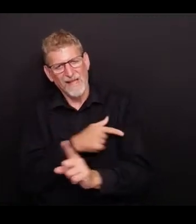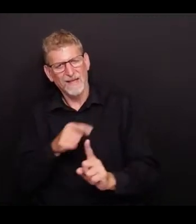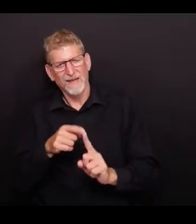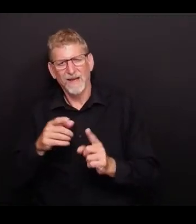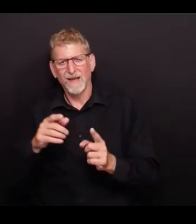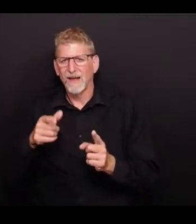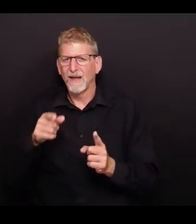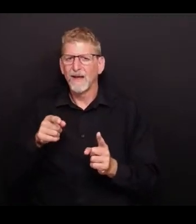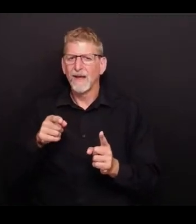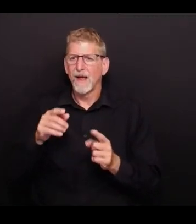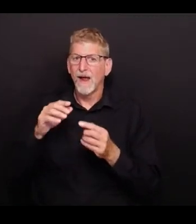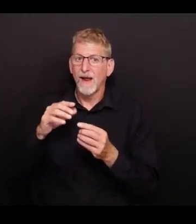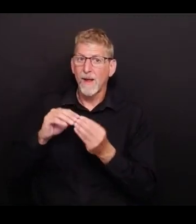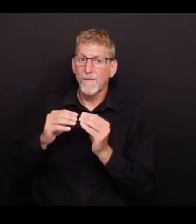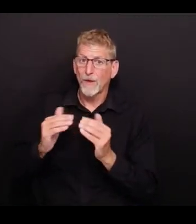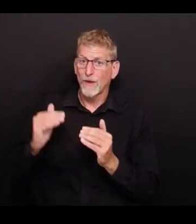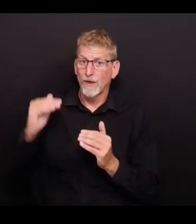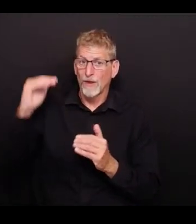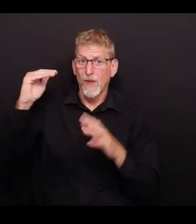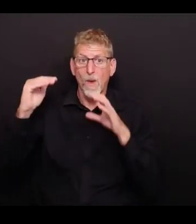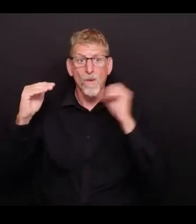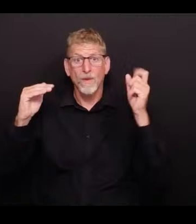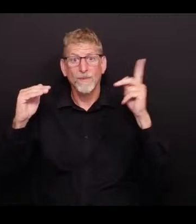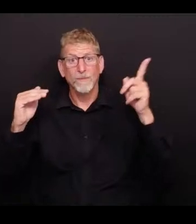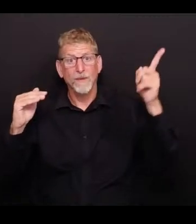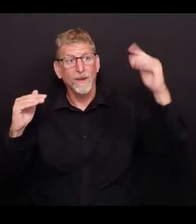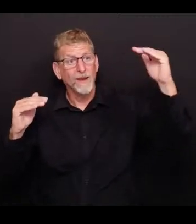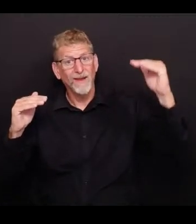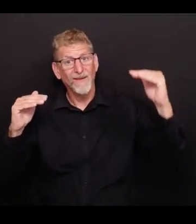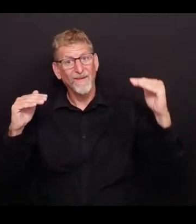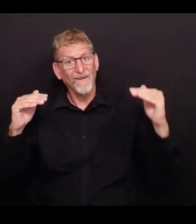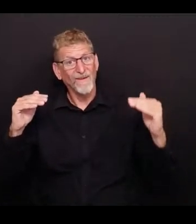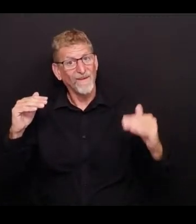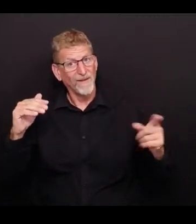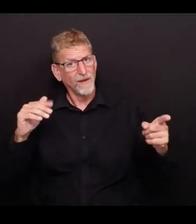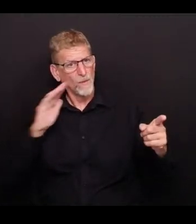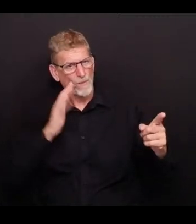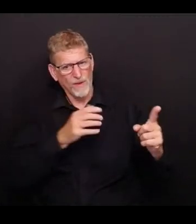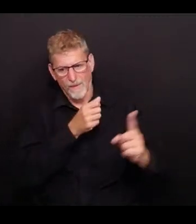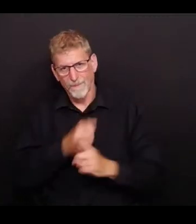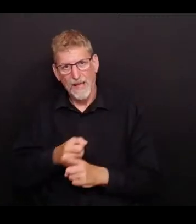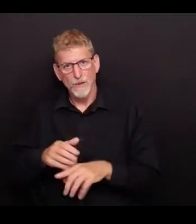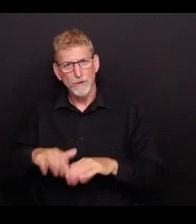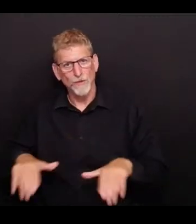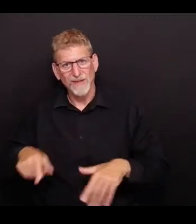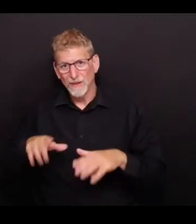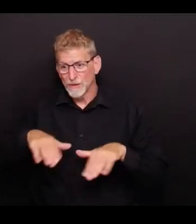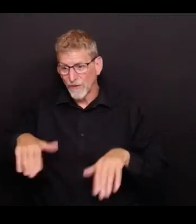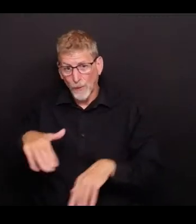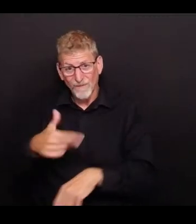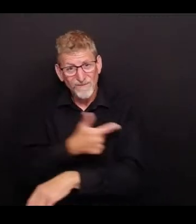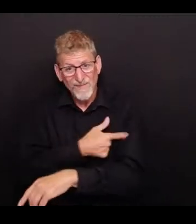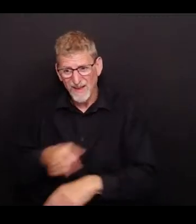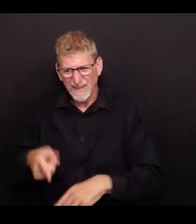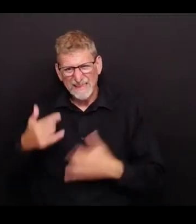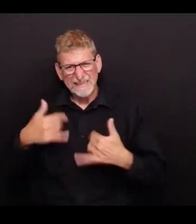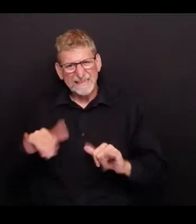vaccination rates up across our society, that's going to impact our children's health and well-being as well.